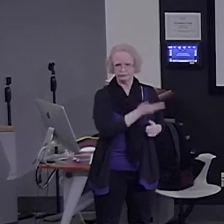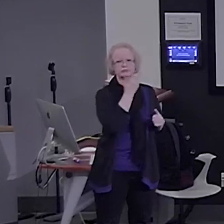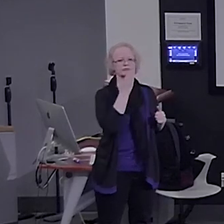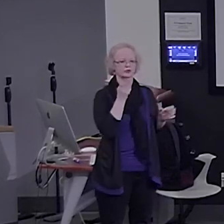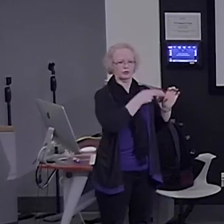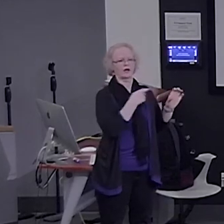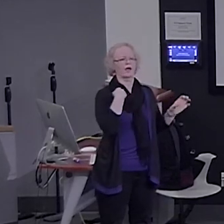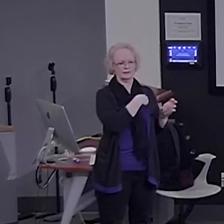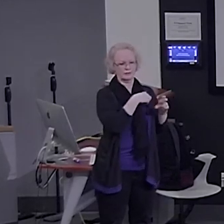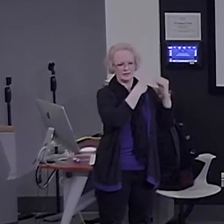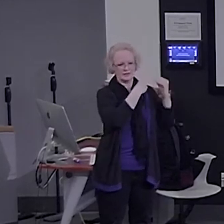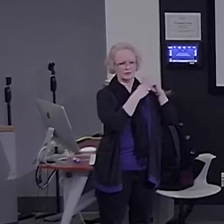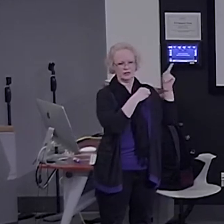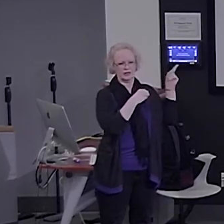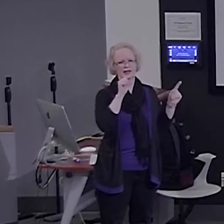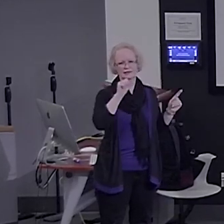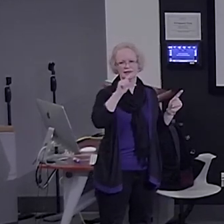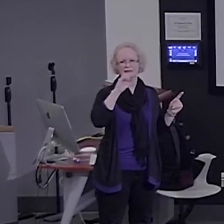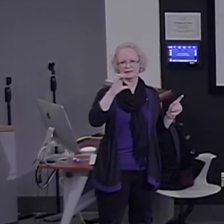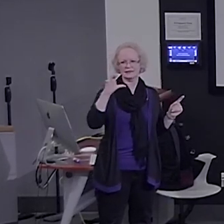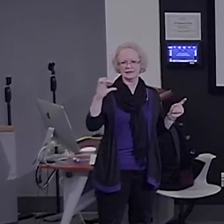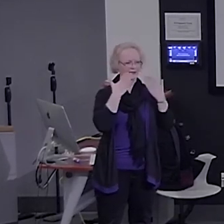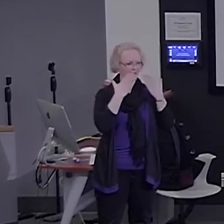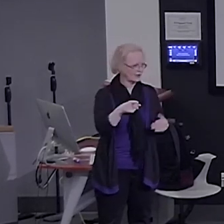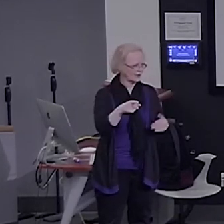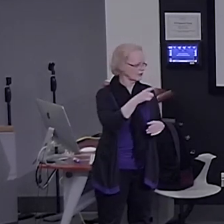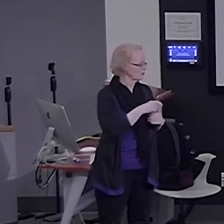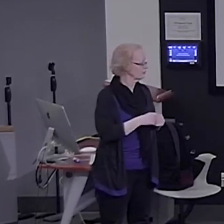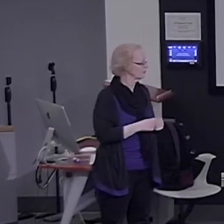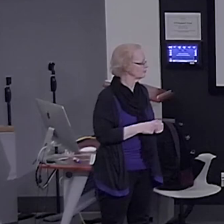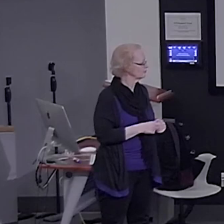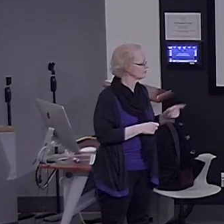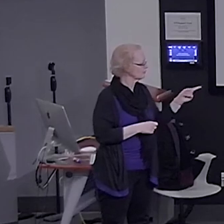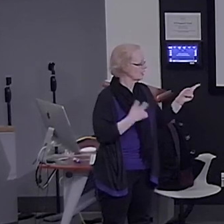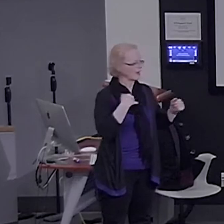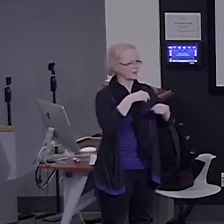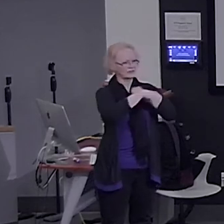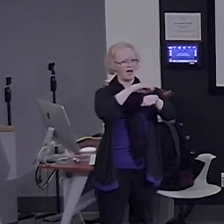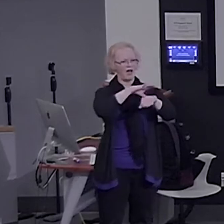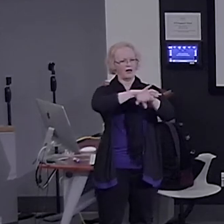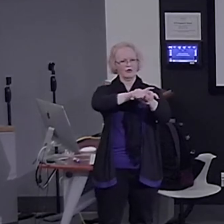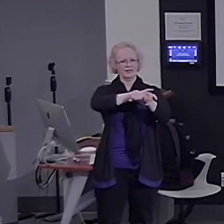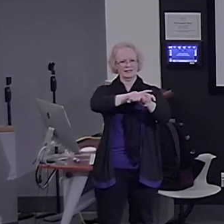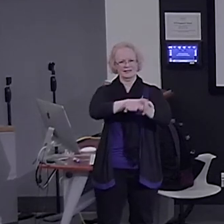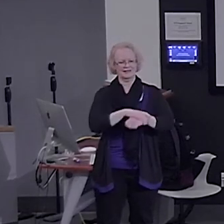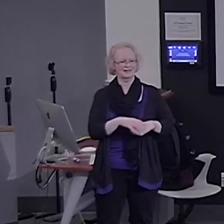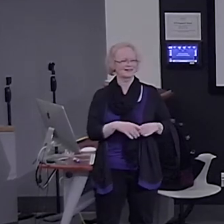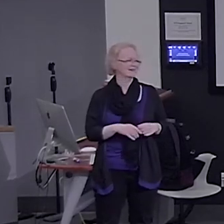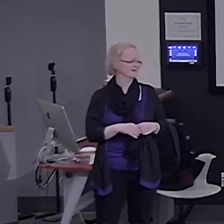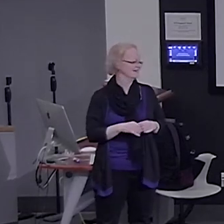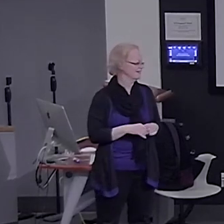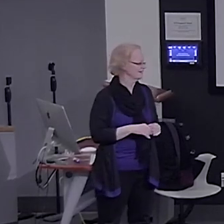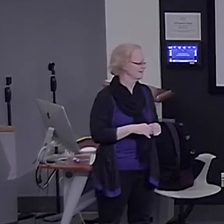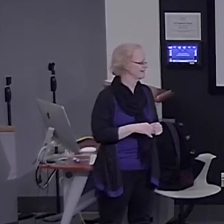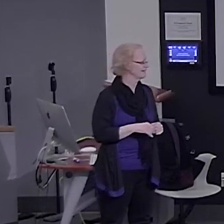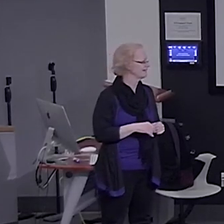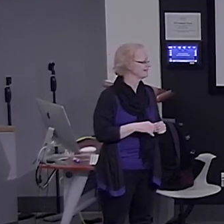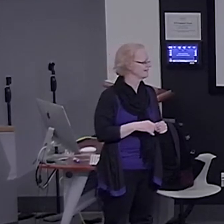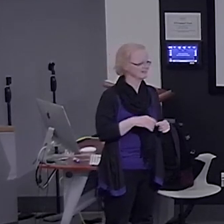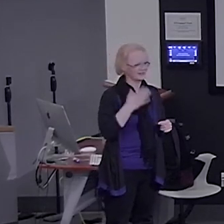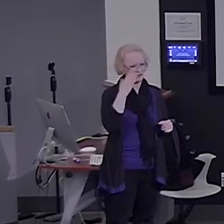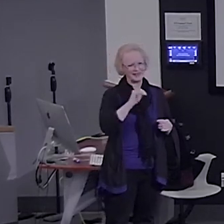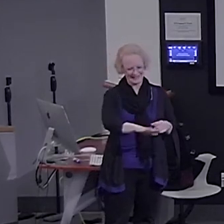the reception in SLCC. Thank you. I'm going to tie these to my wrist. You know how they do with little kids. They